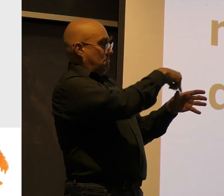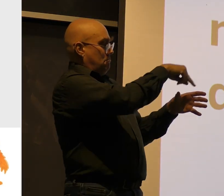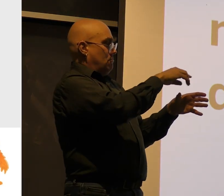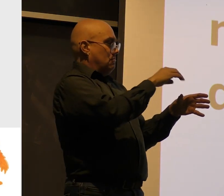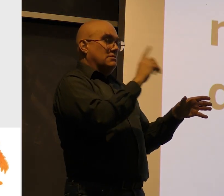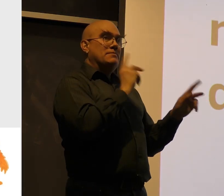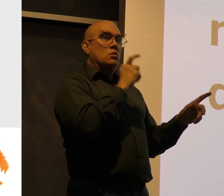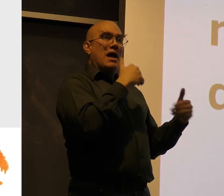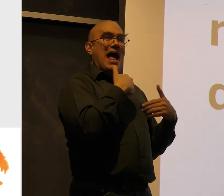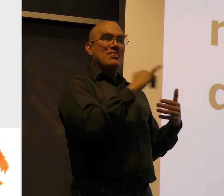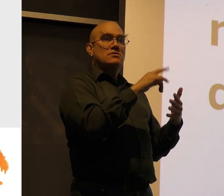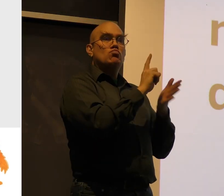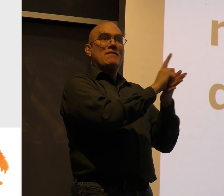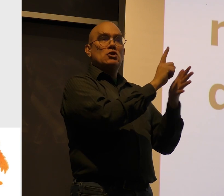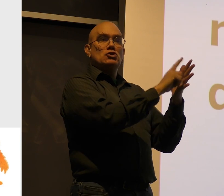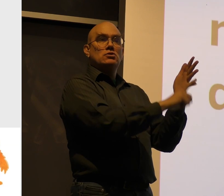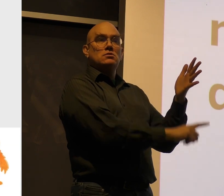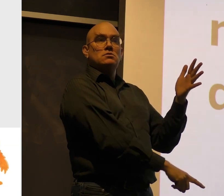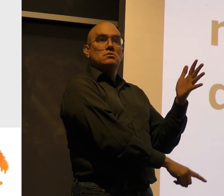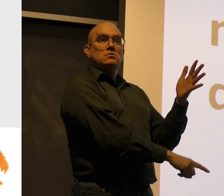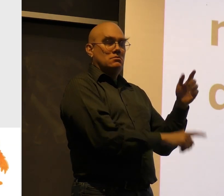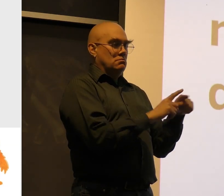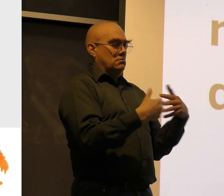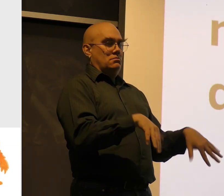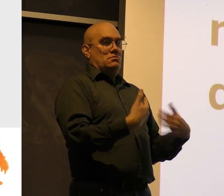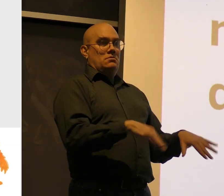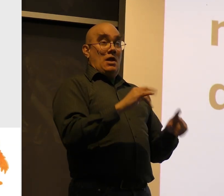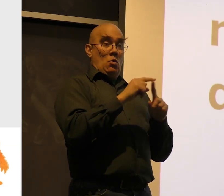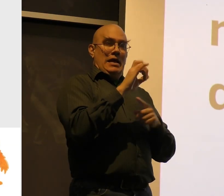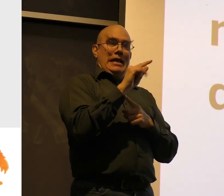to give into a group of deaf people who had all those privileges. Oh my